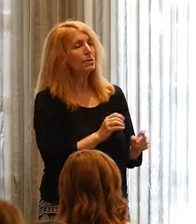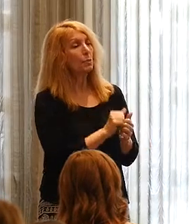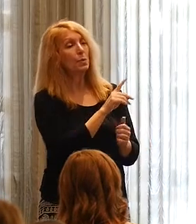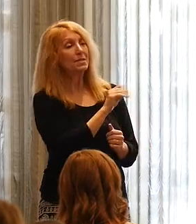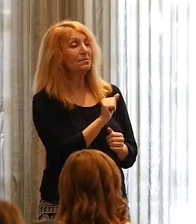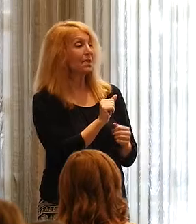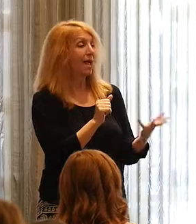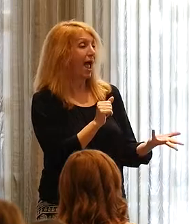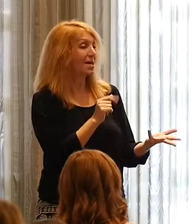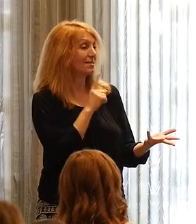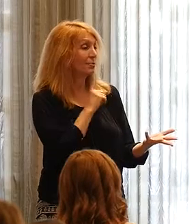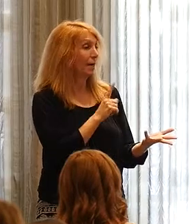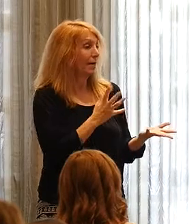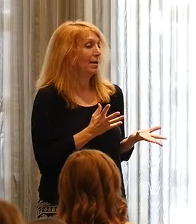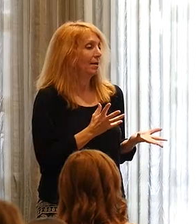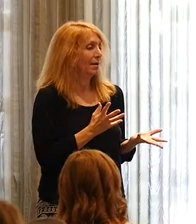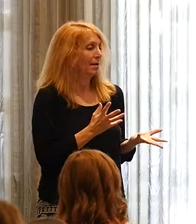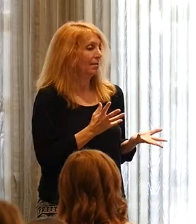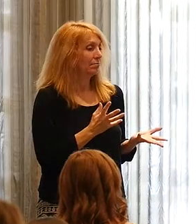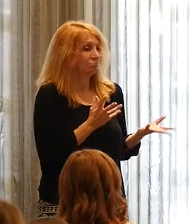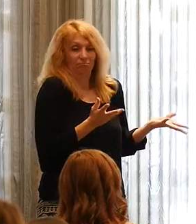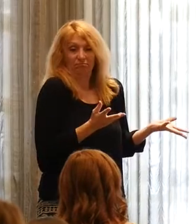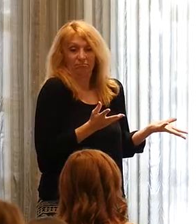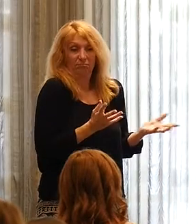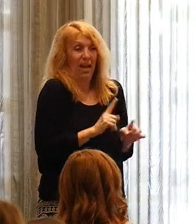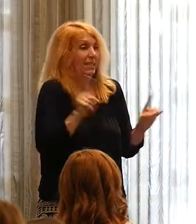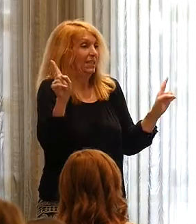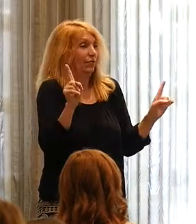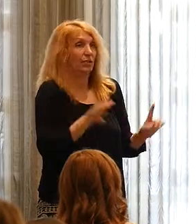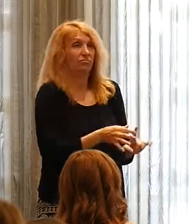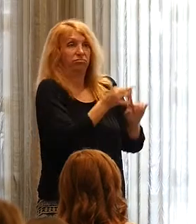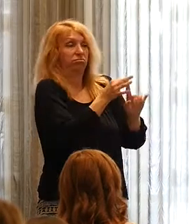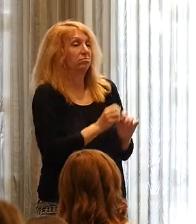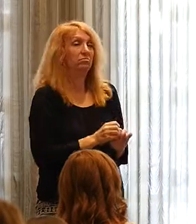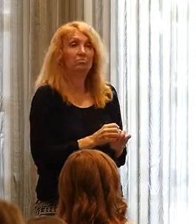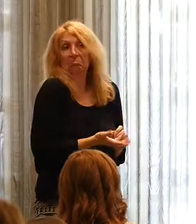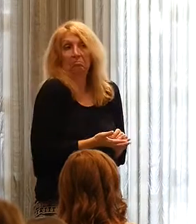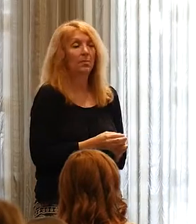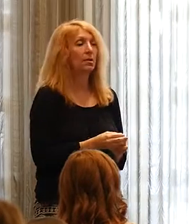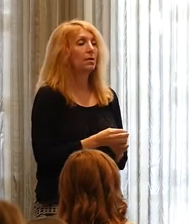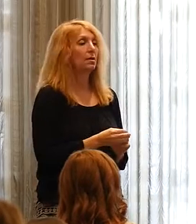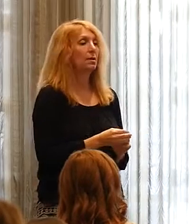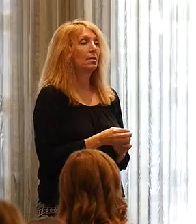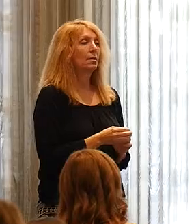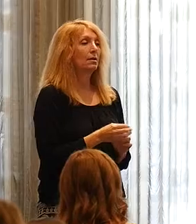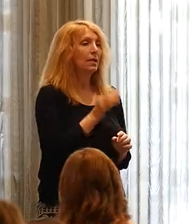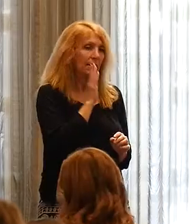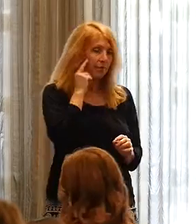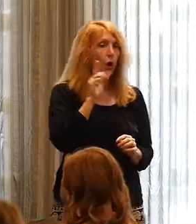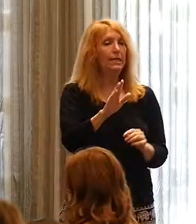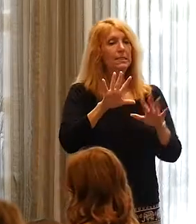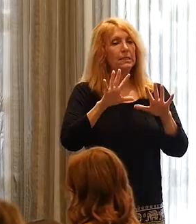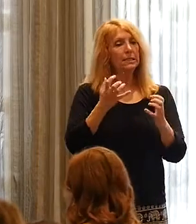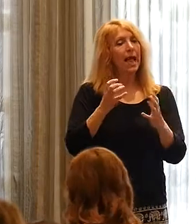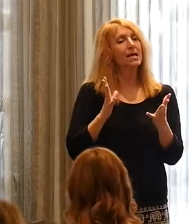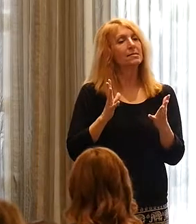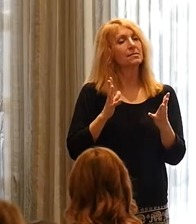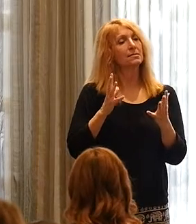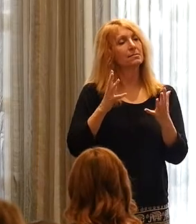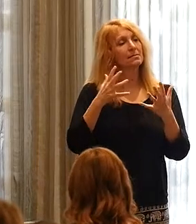with the same streak of humanity as anyone else. For his classmates and his peers growing